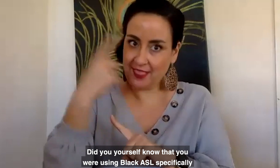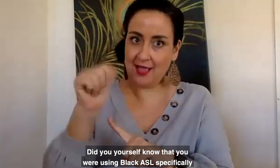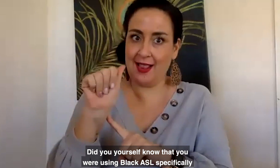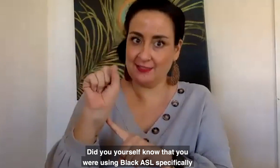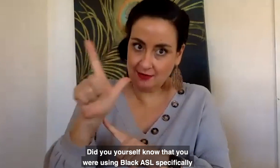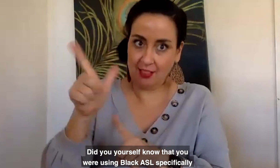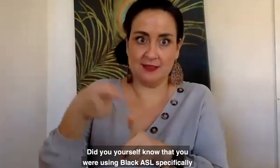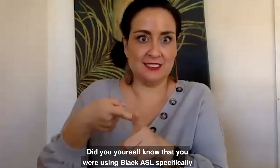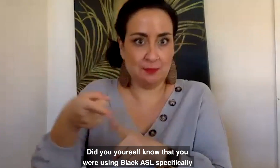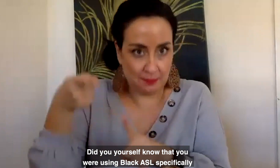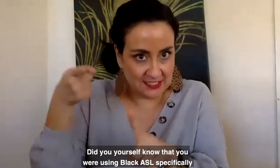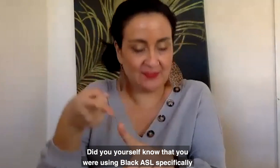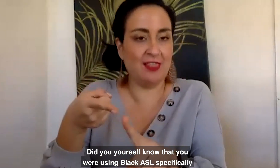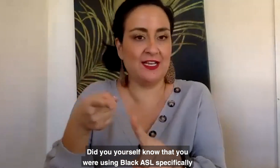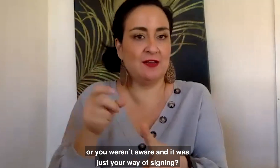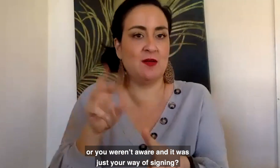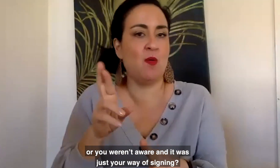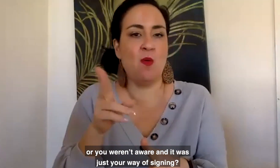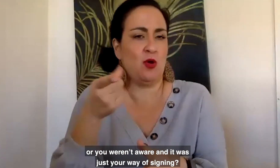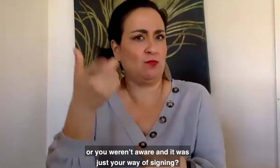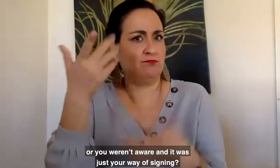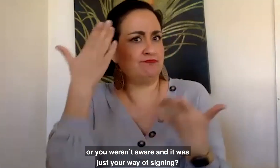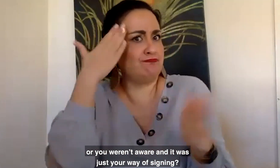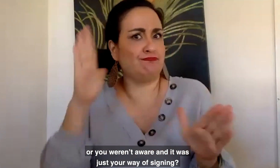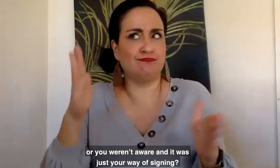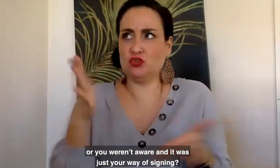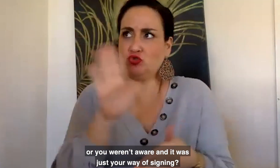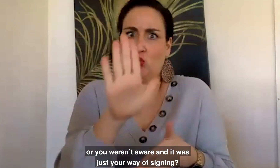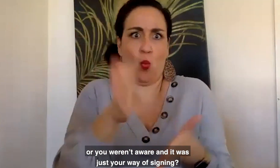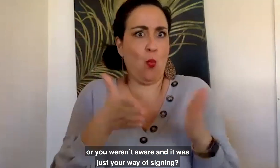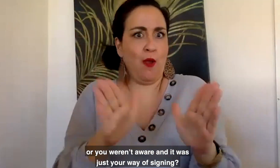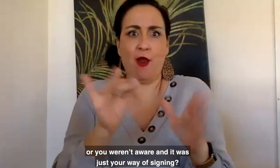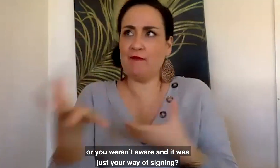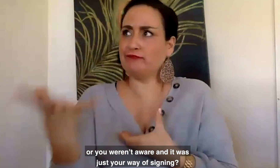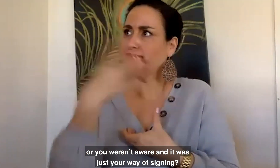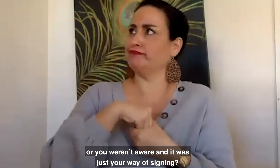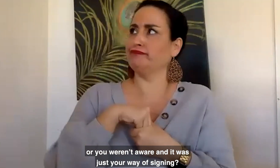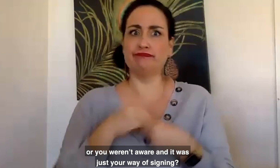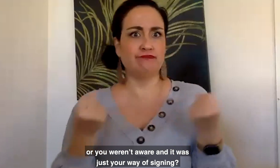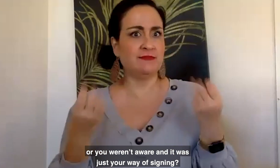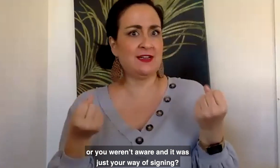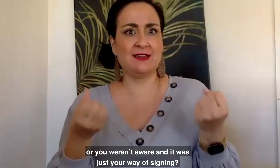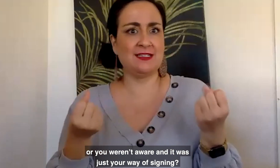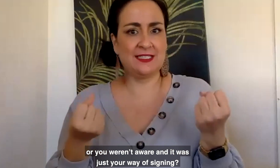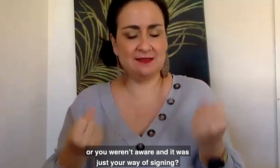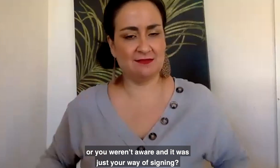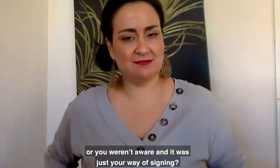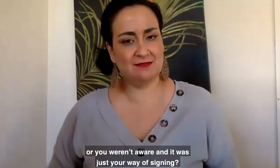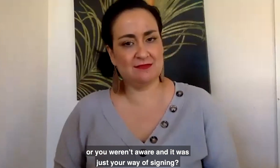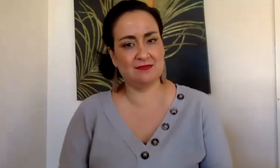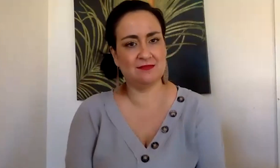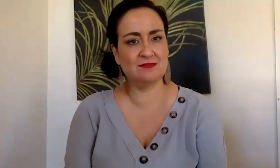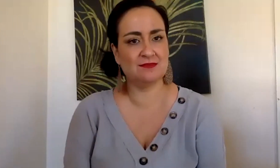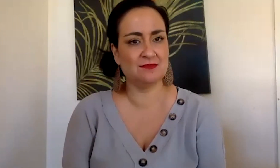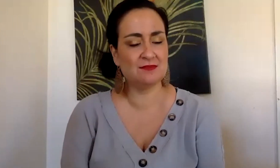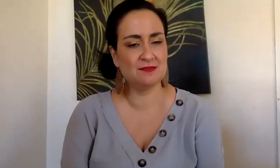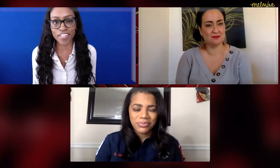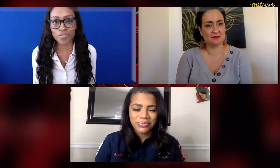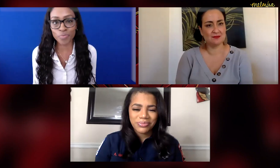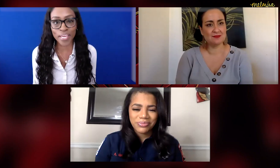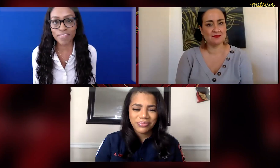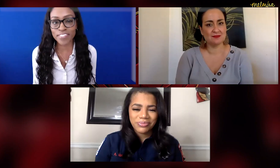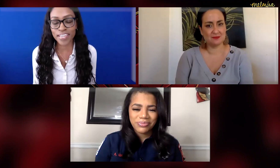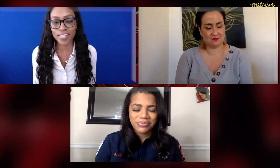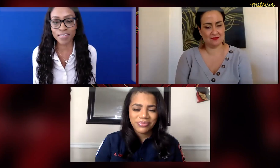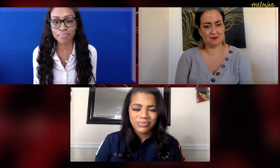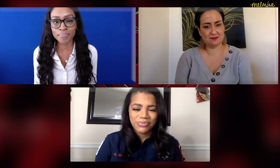you know, oh, I'm doing BSL, Black ASL specifically, or is this just your, your natural